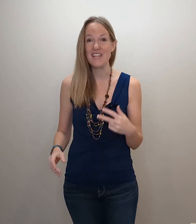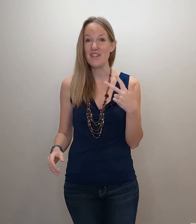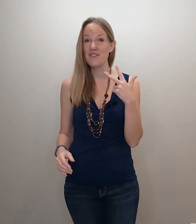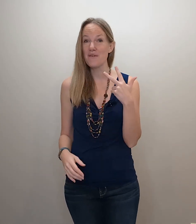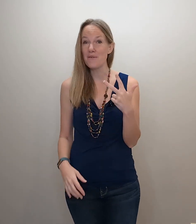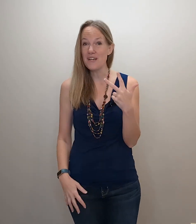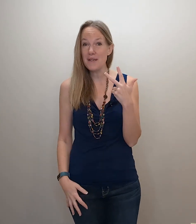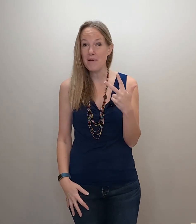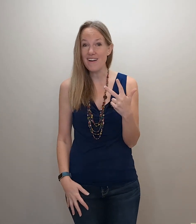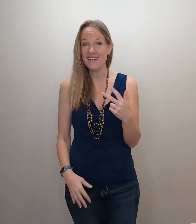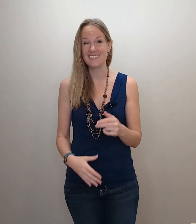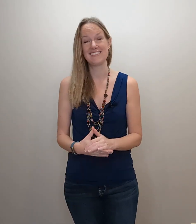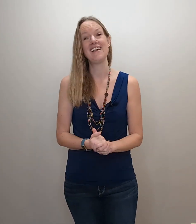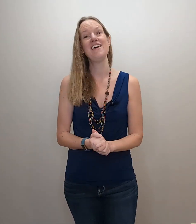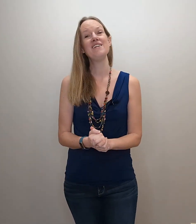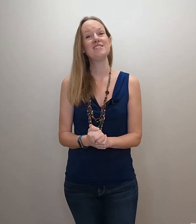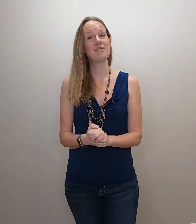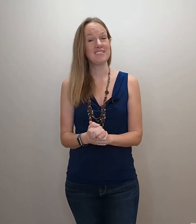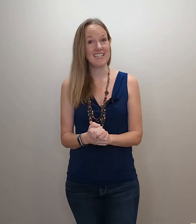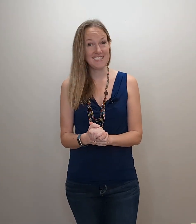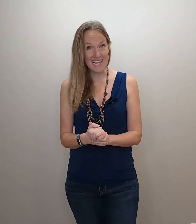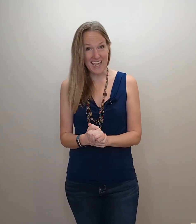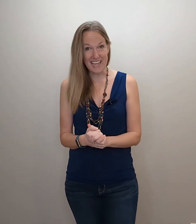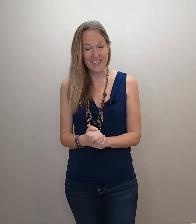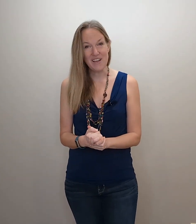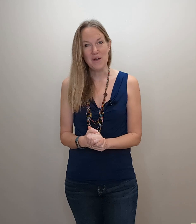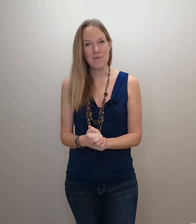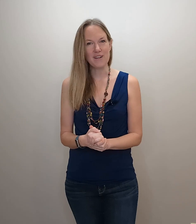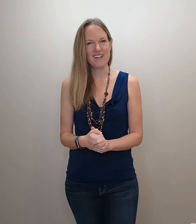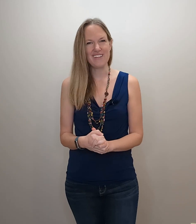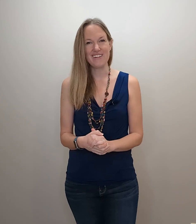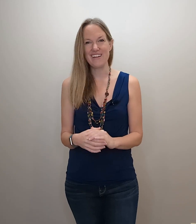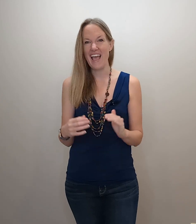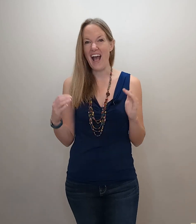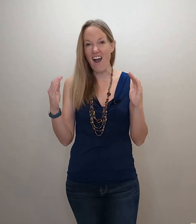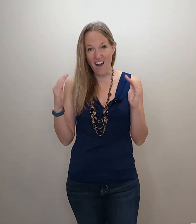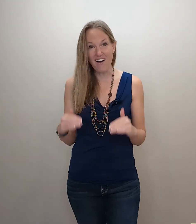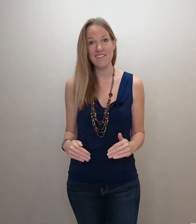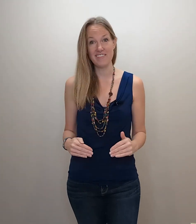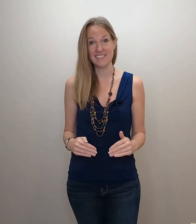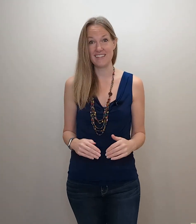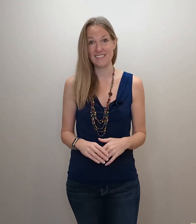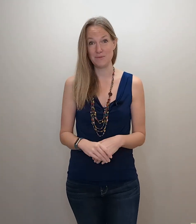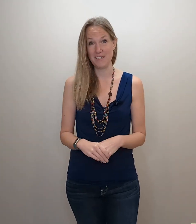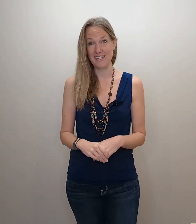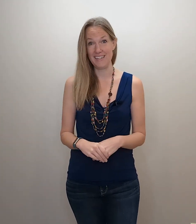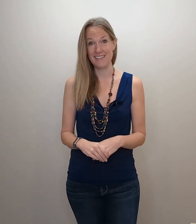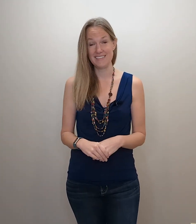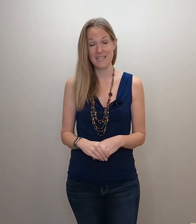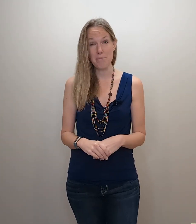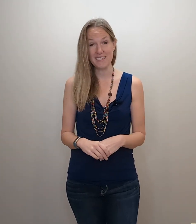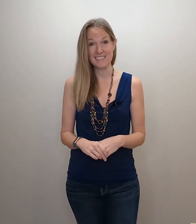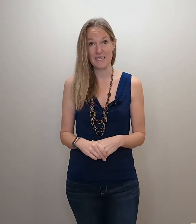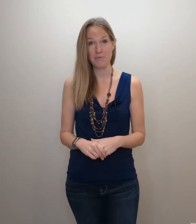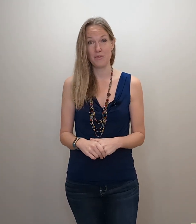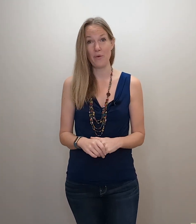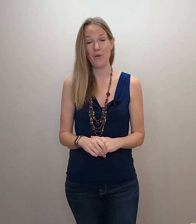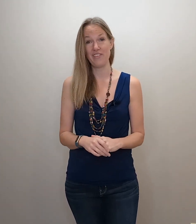in 3 parts. So today we're going to learn all of the signs we need, step by step through the whole